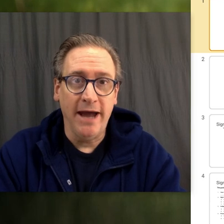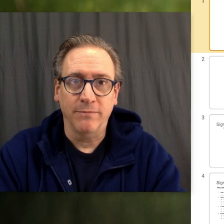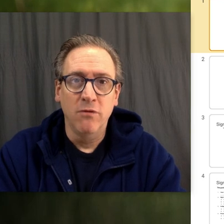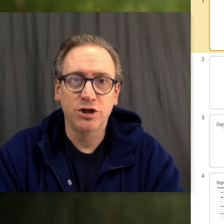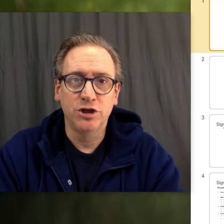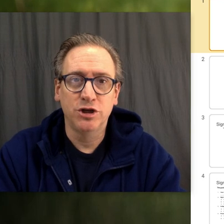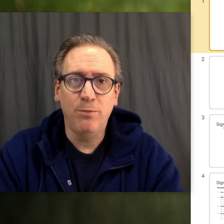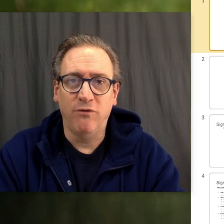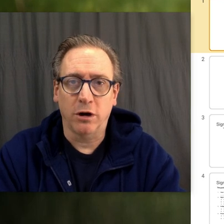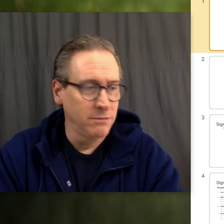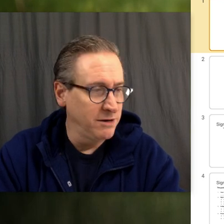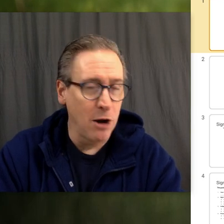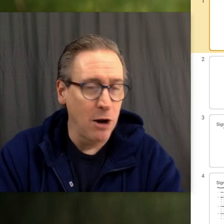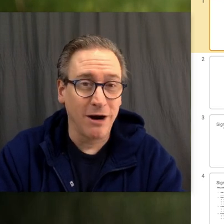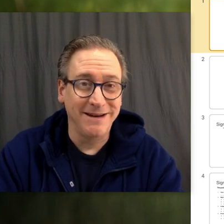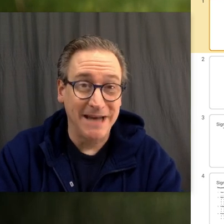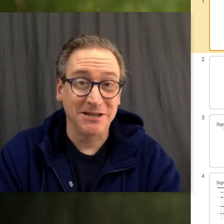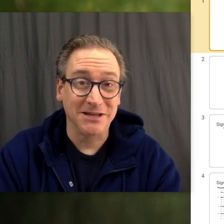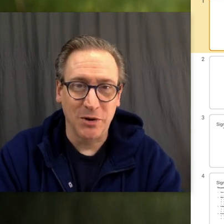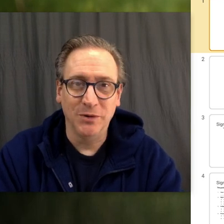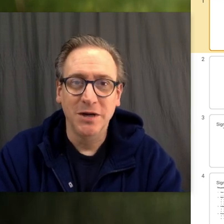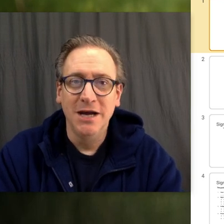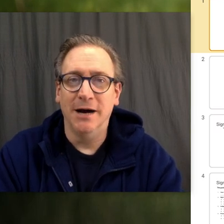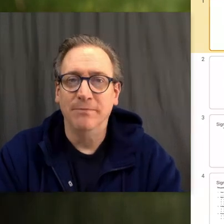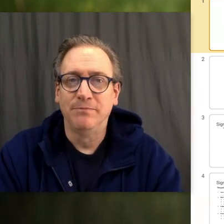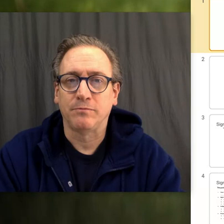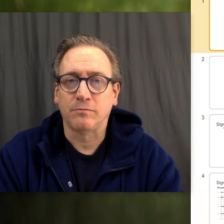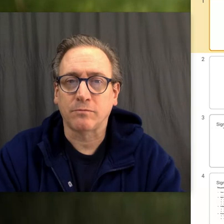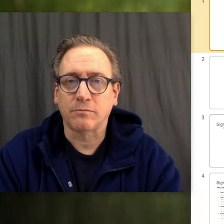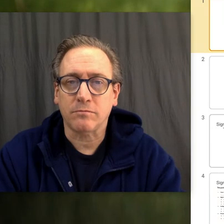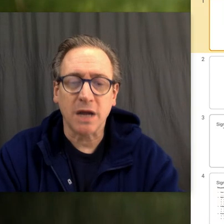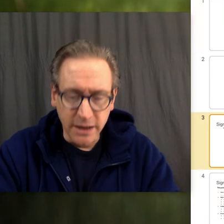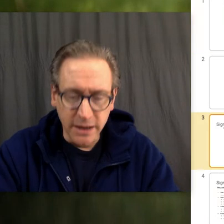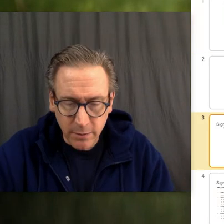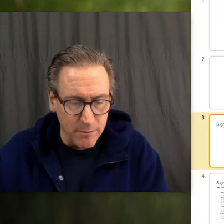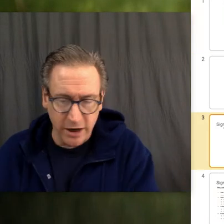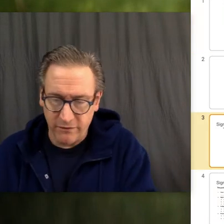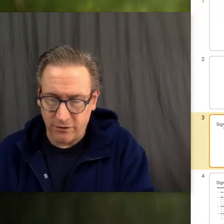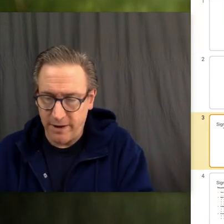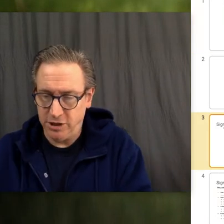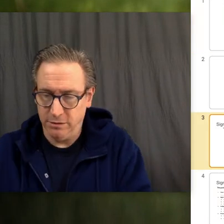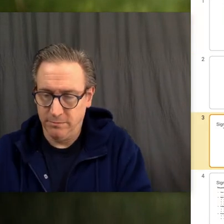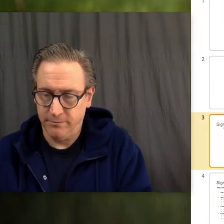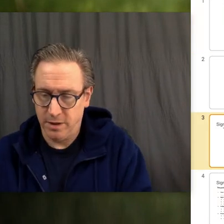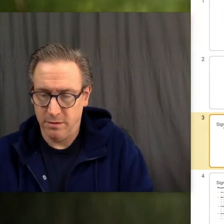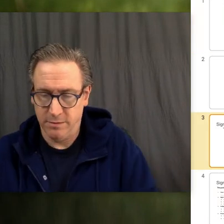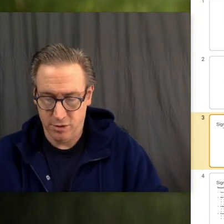Okay, for 2.4, now we're on getting to know you. A little bit more